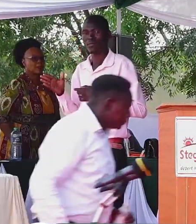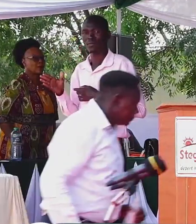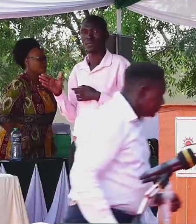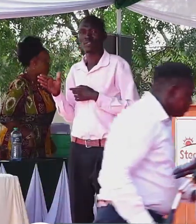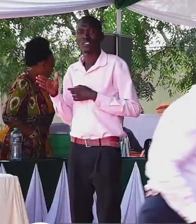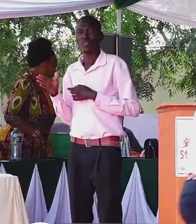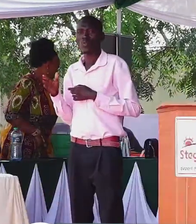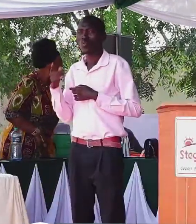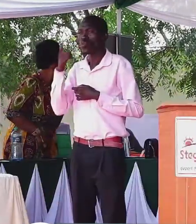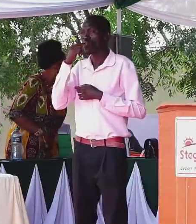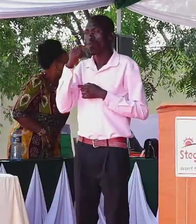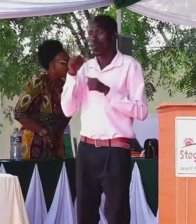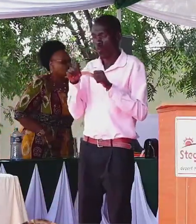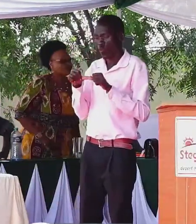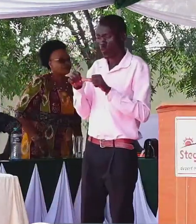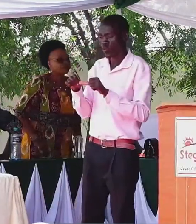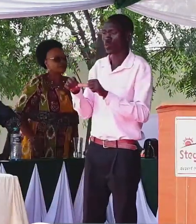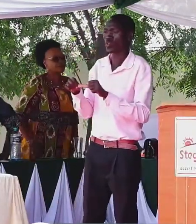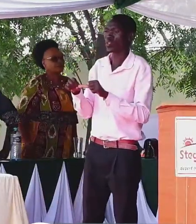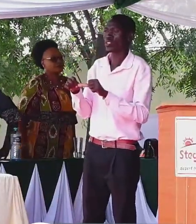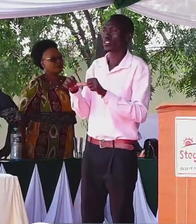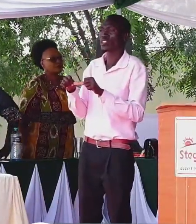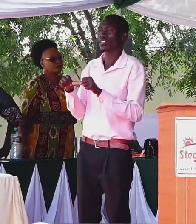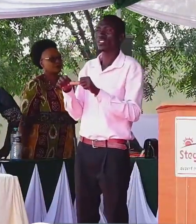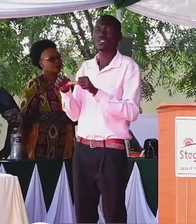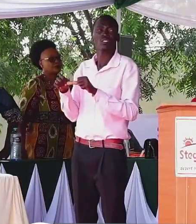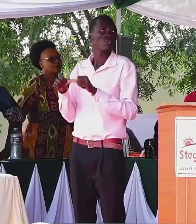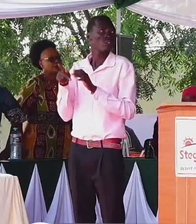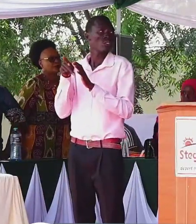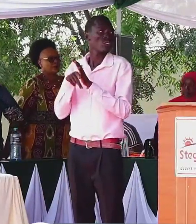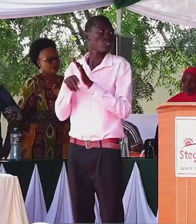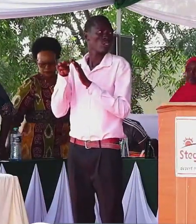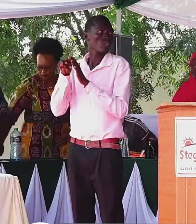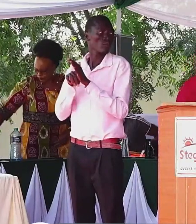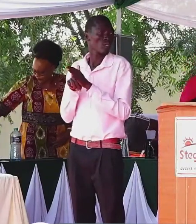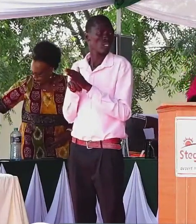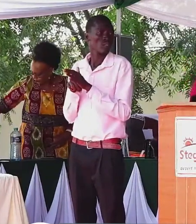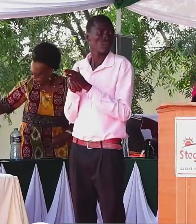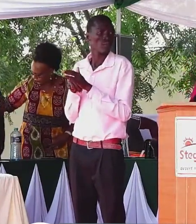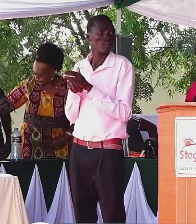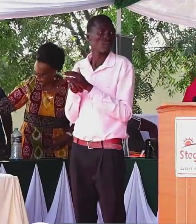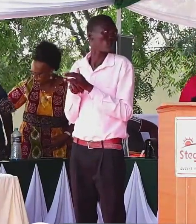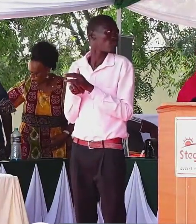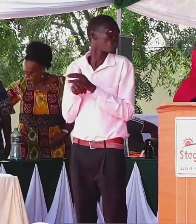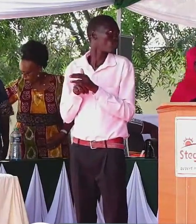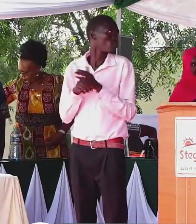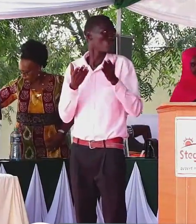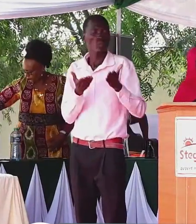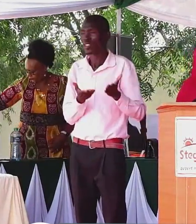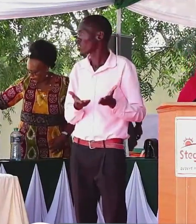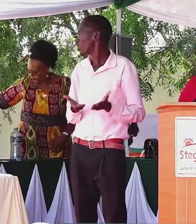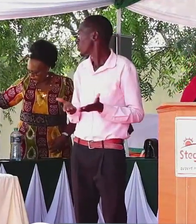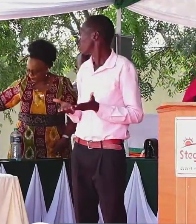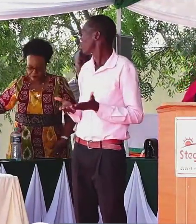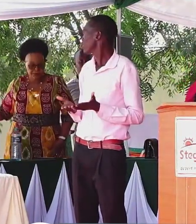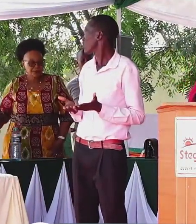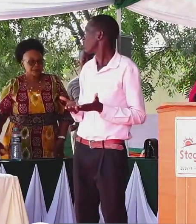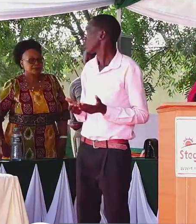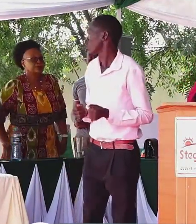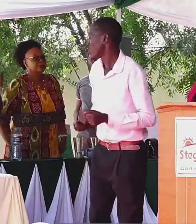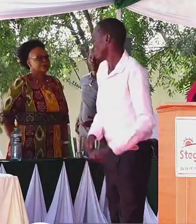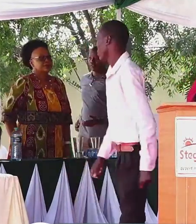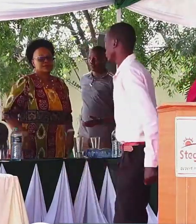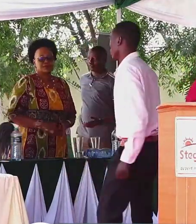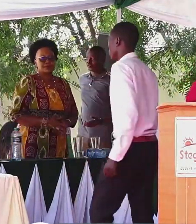who will continue with the program. Asanteni sana, karibuni tena Turkana.